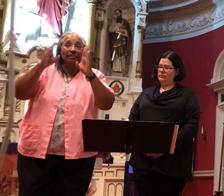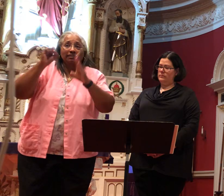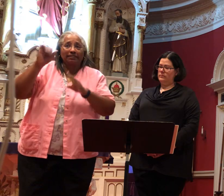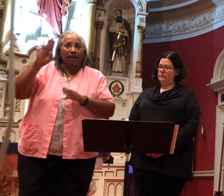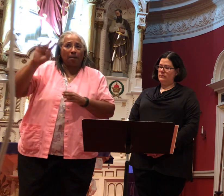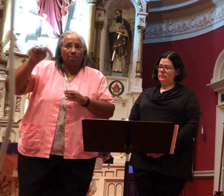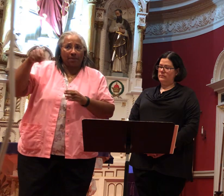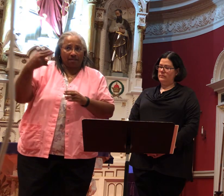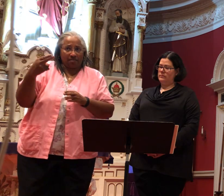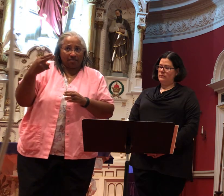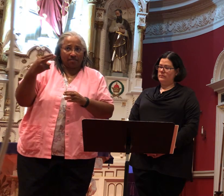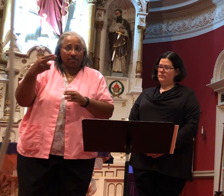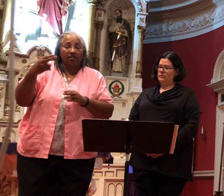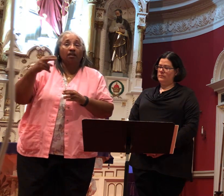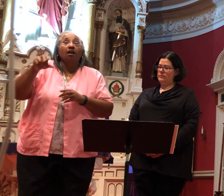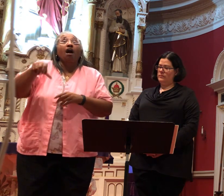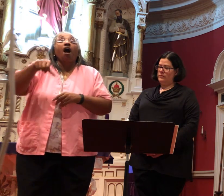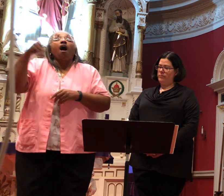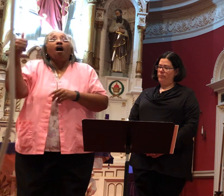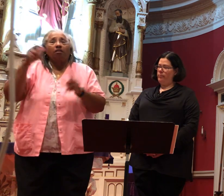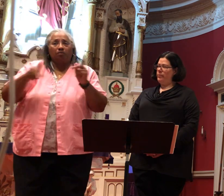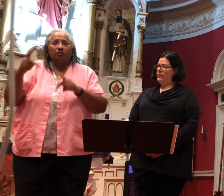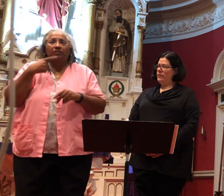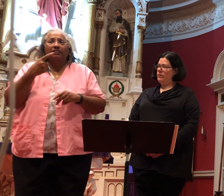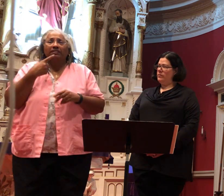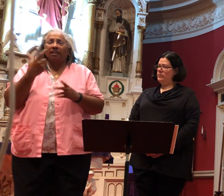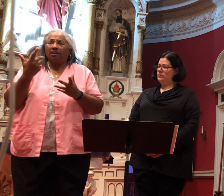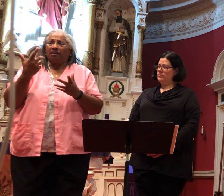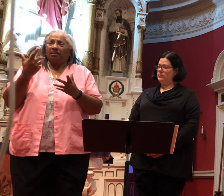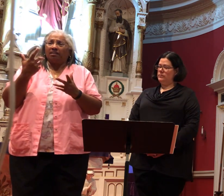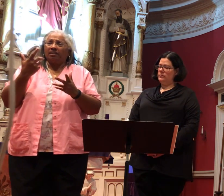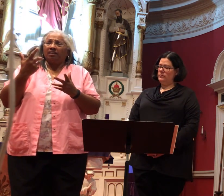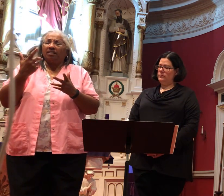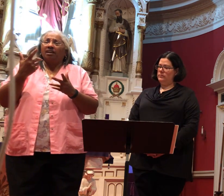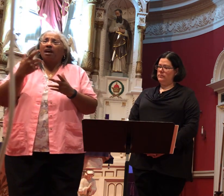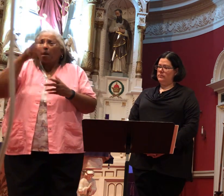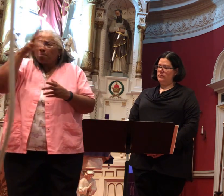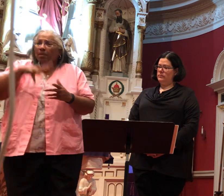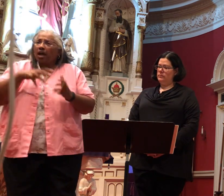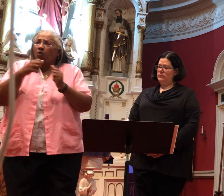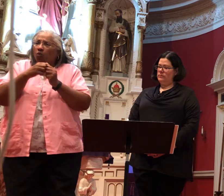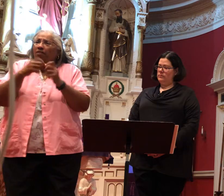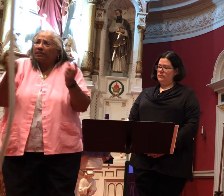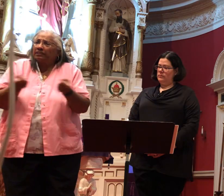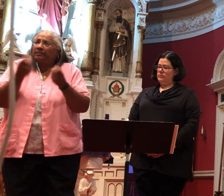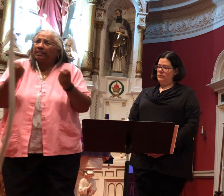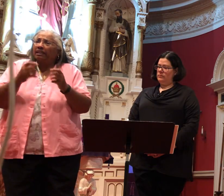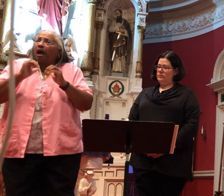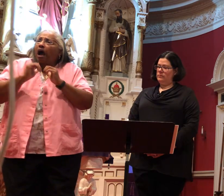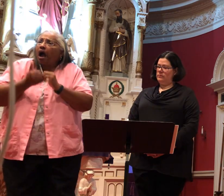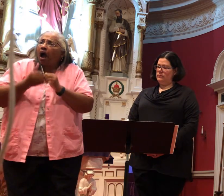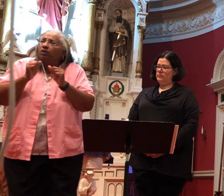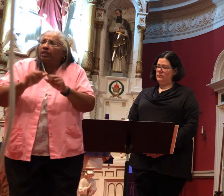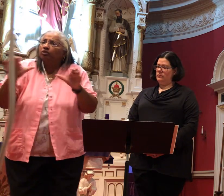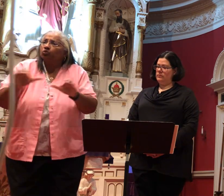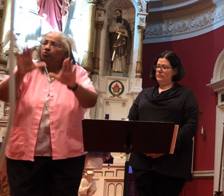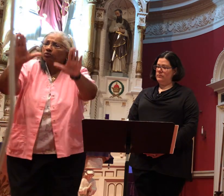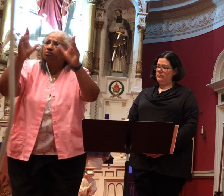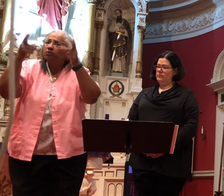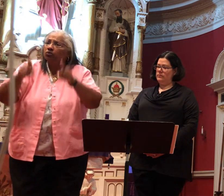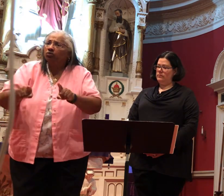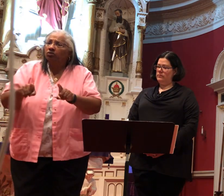But others said, "How can a sinful man do such signs?" And there was a division among